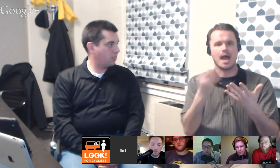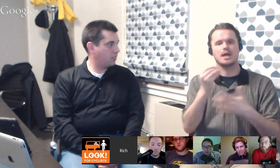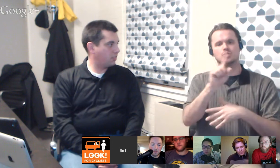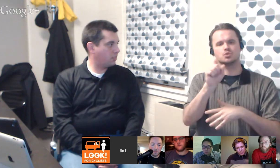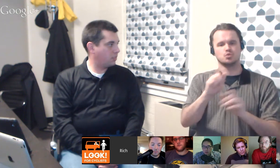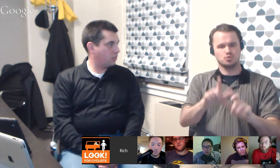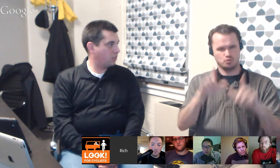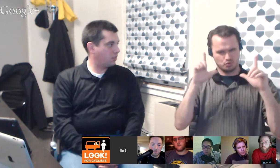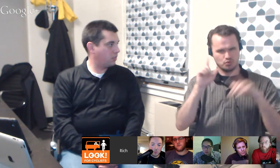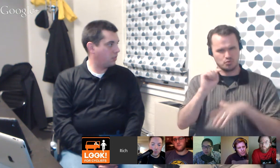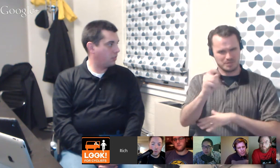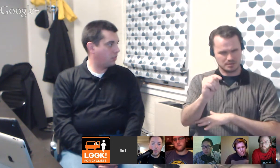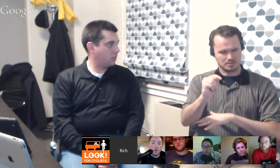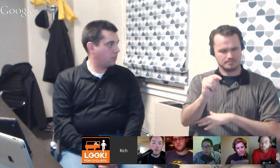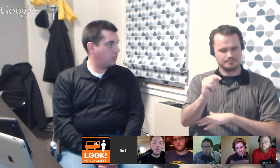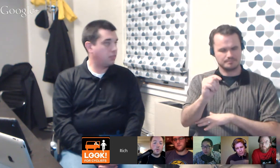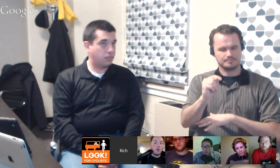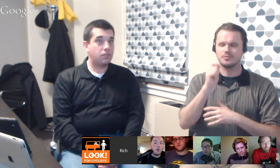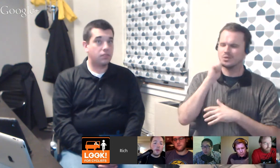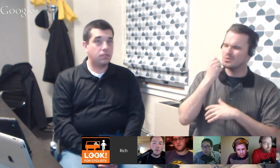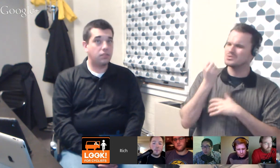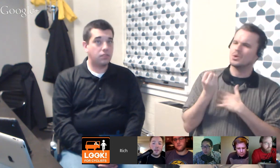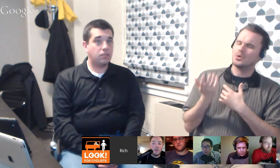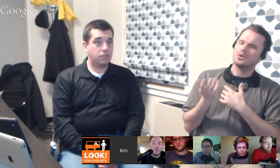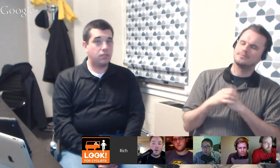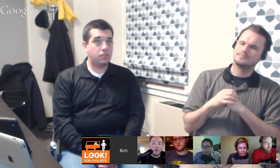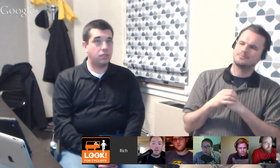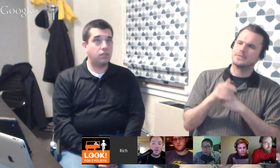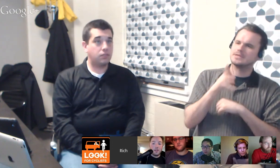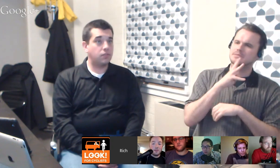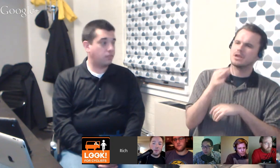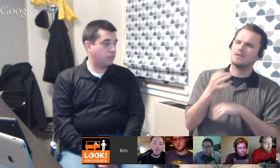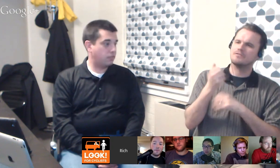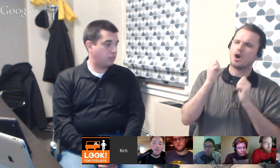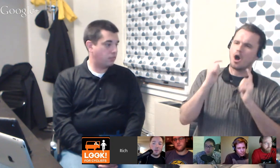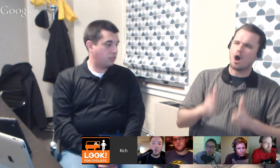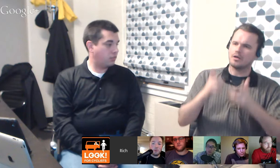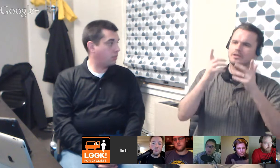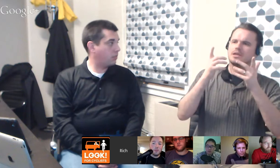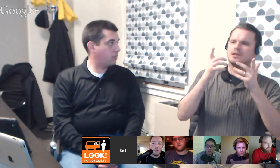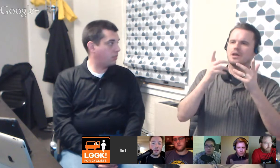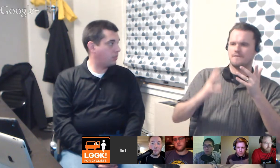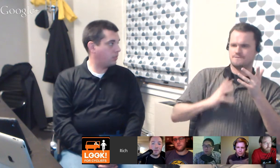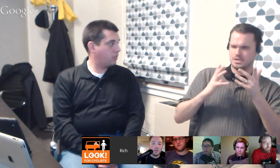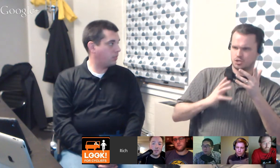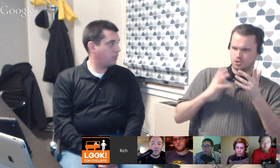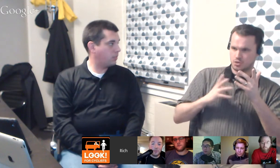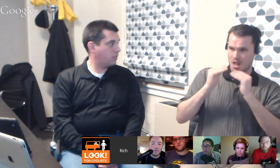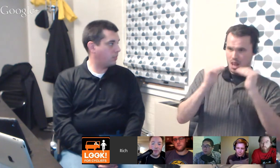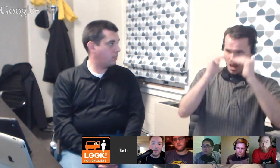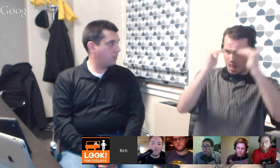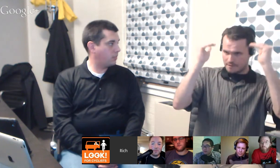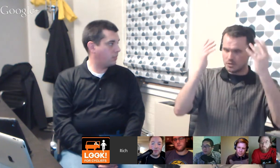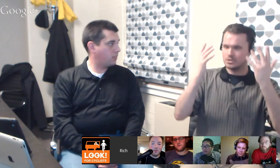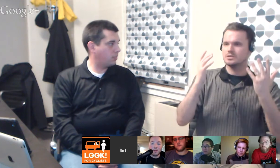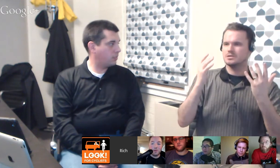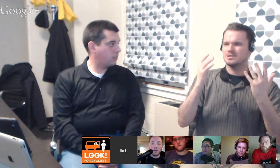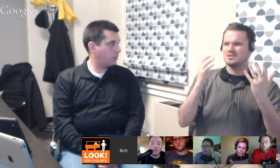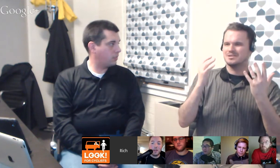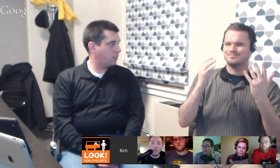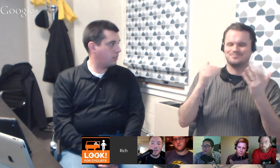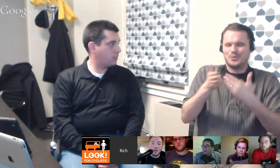that. Cool. So speaking of all the sort of official levels and you